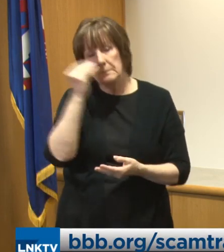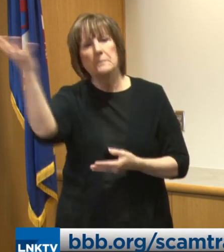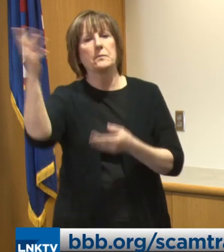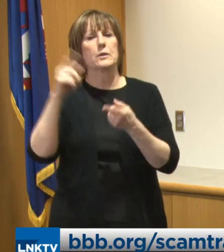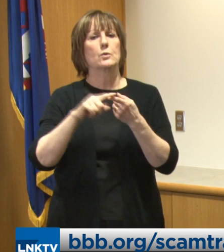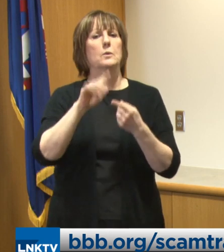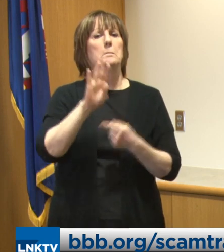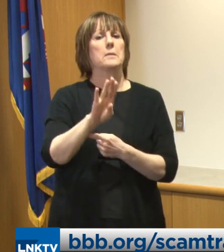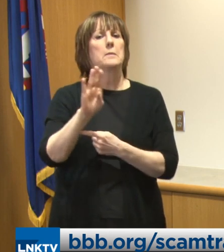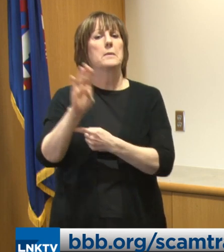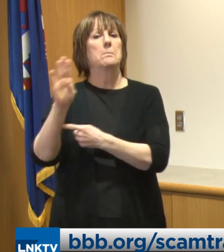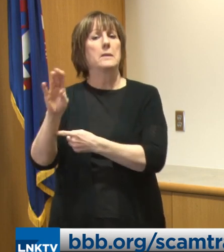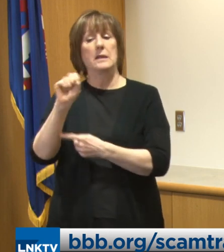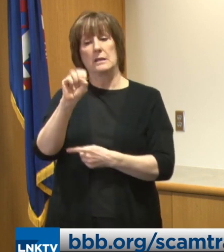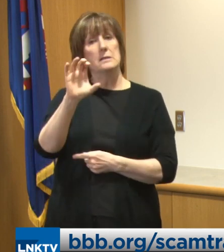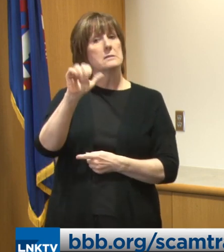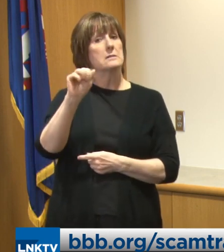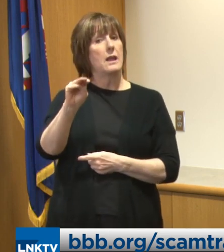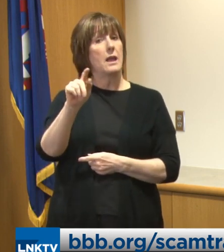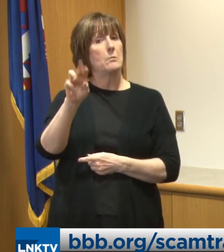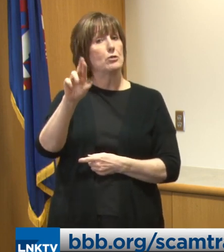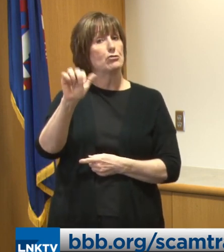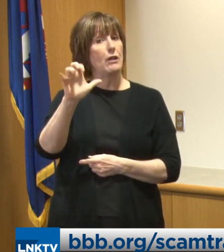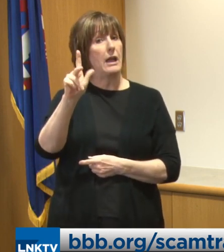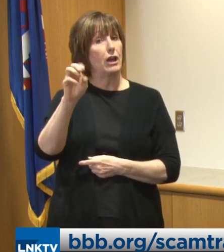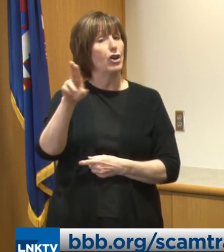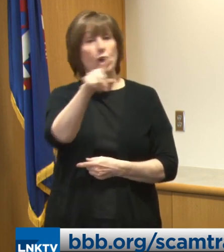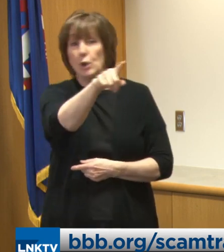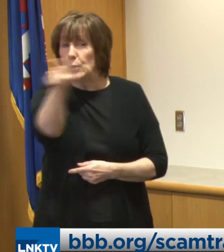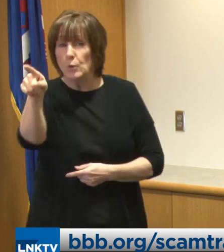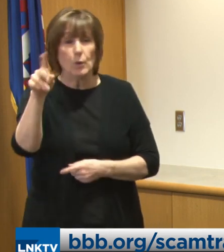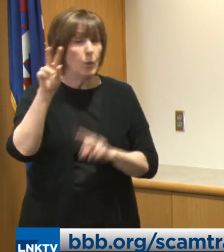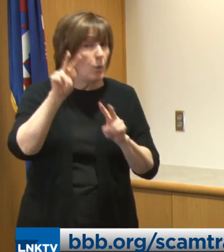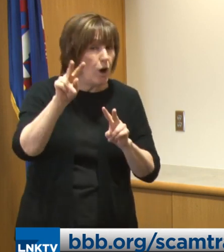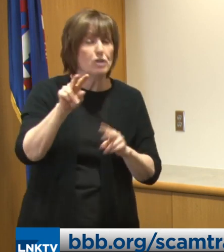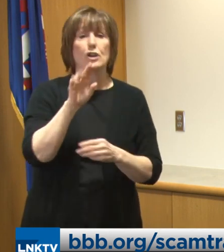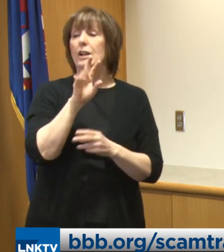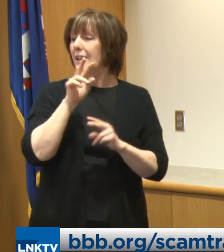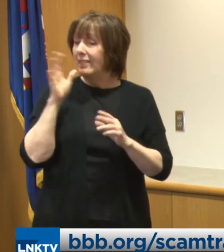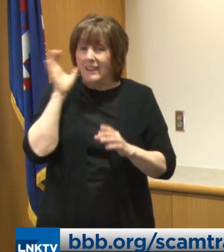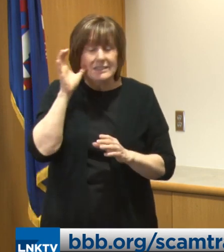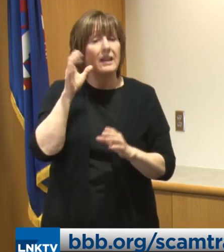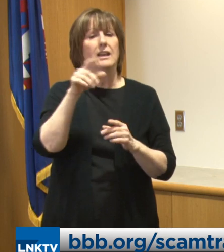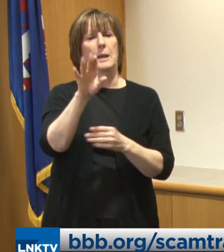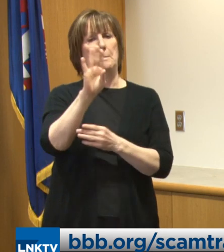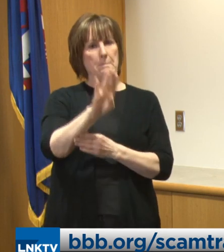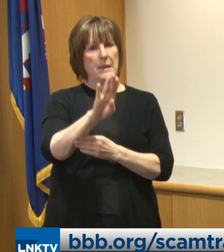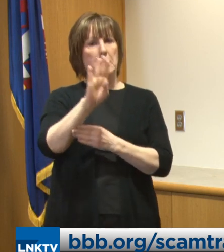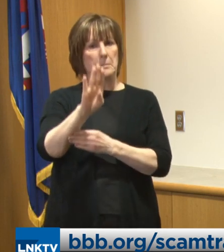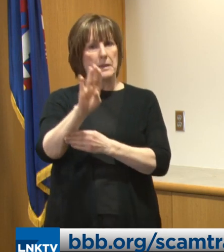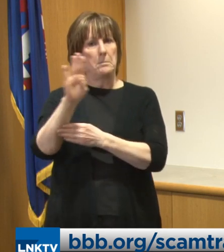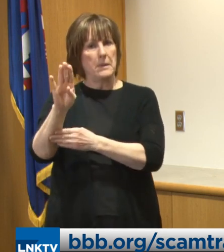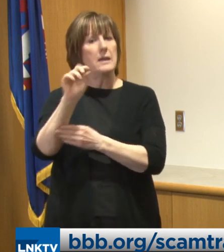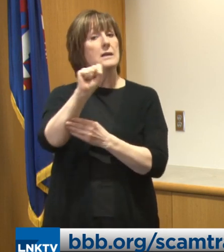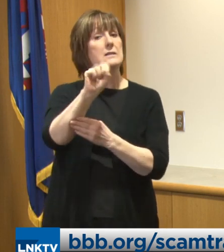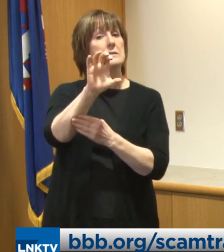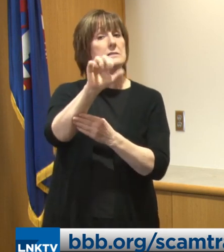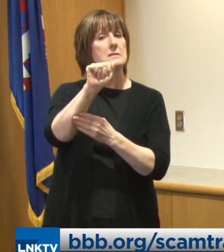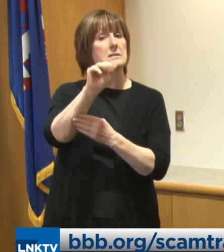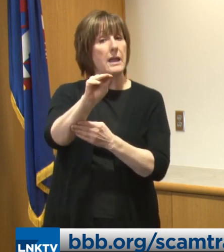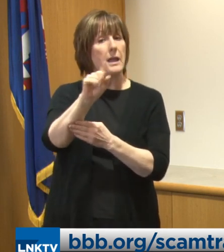Scam Tracker. And so if you're watching, listening, write that down, BBB Scam Tracker. It's a